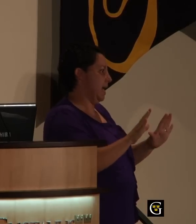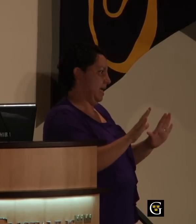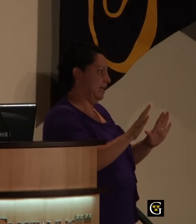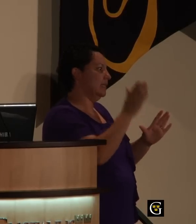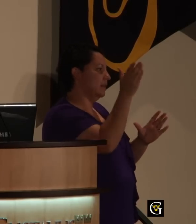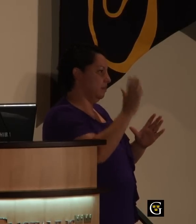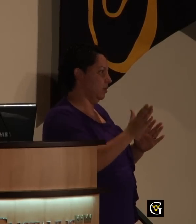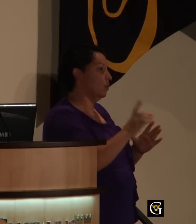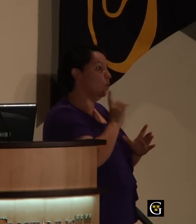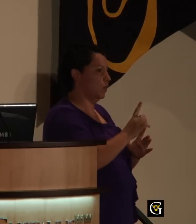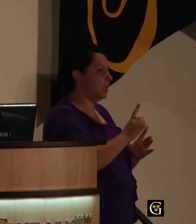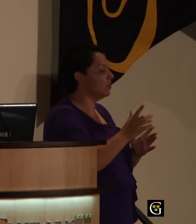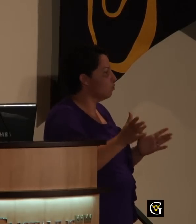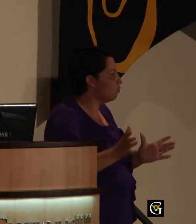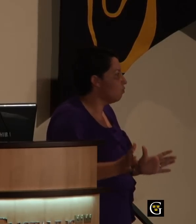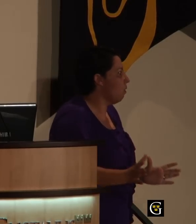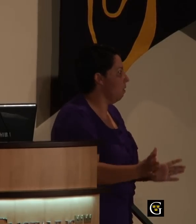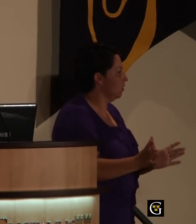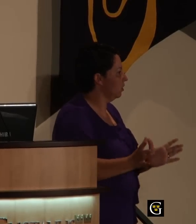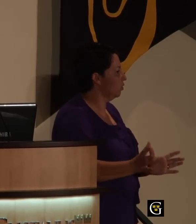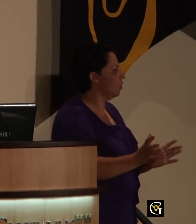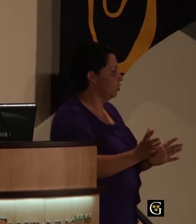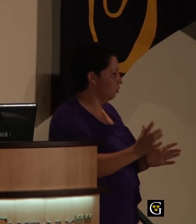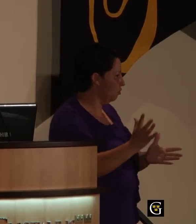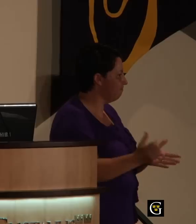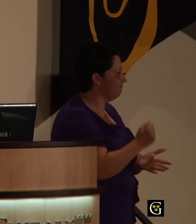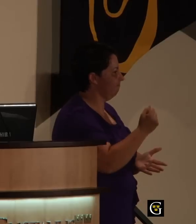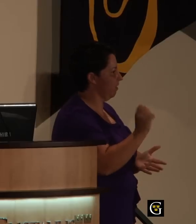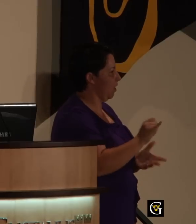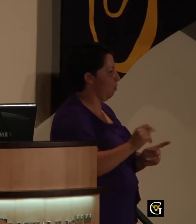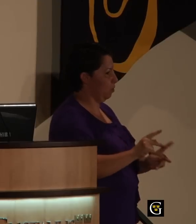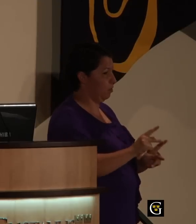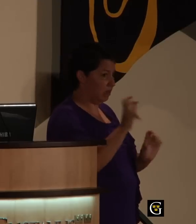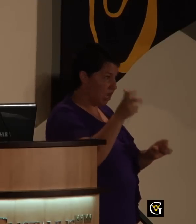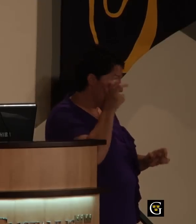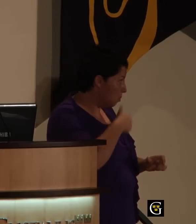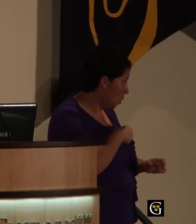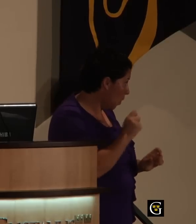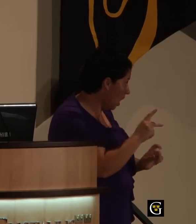opportunity. Now, let me do a sound check. Can everybody hear me okay?